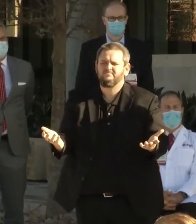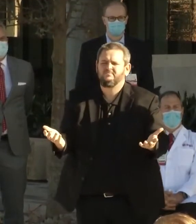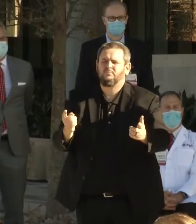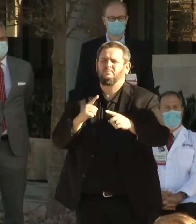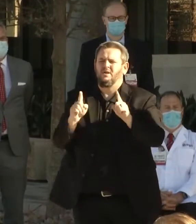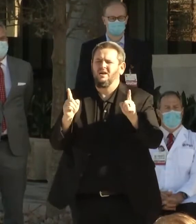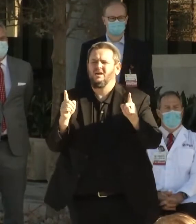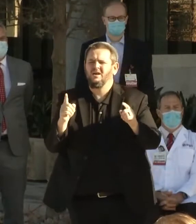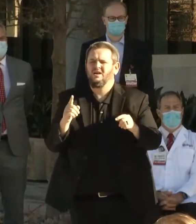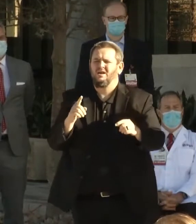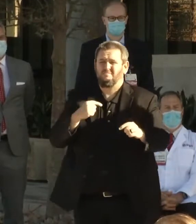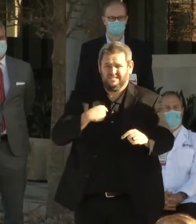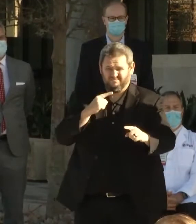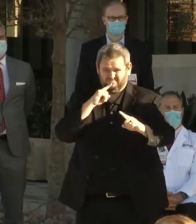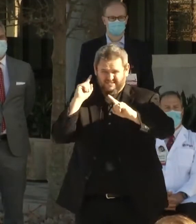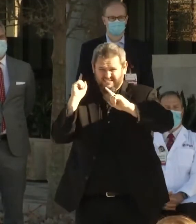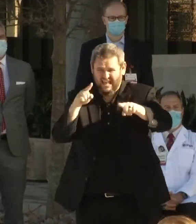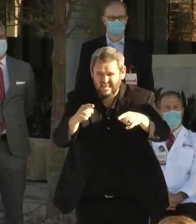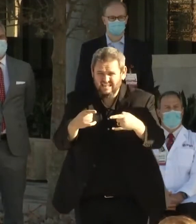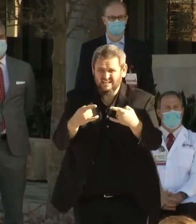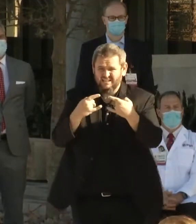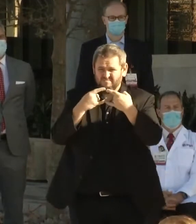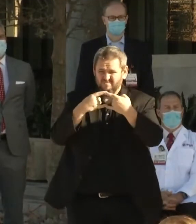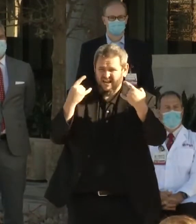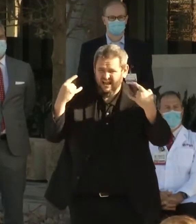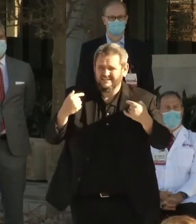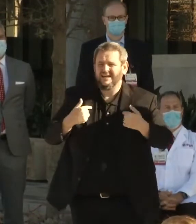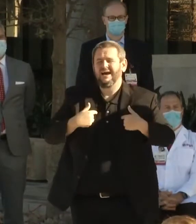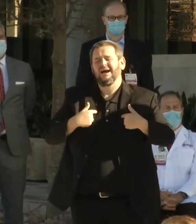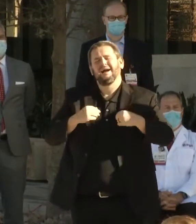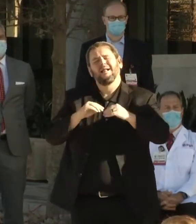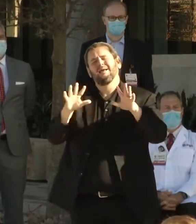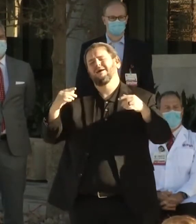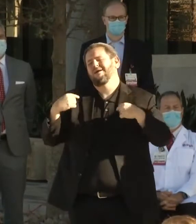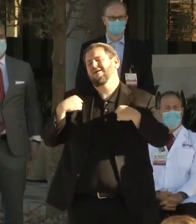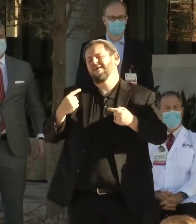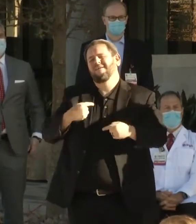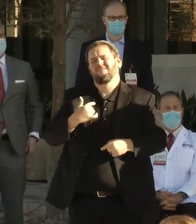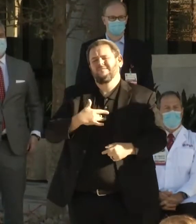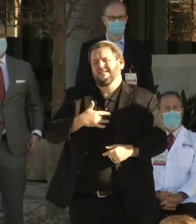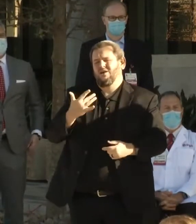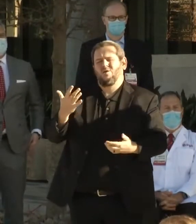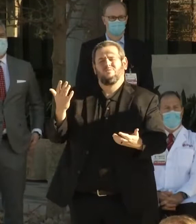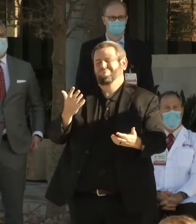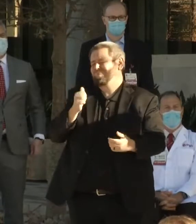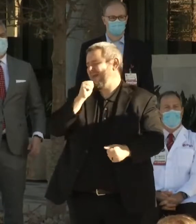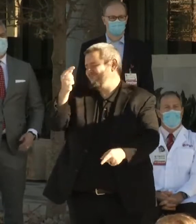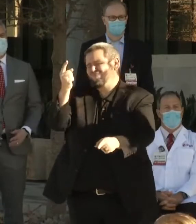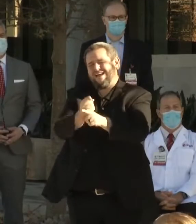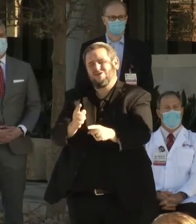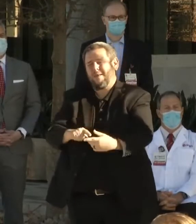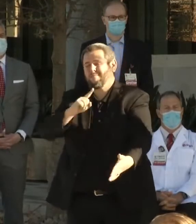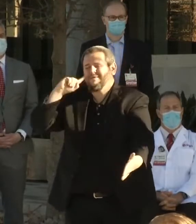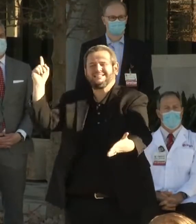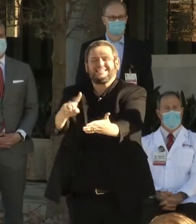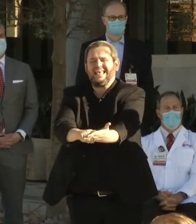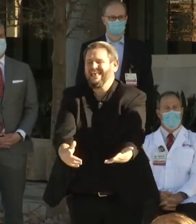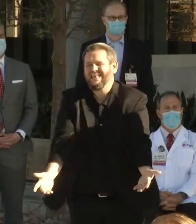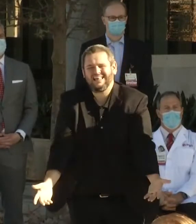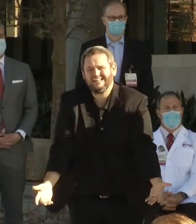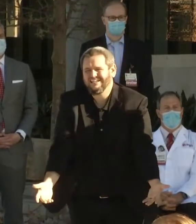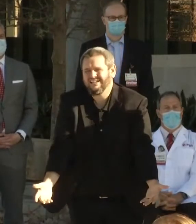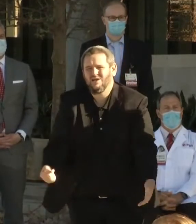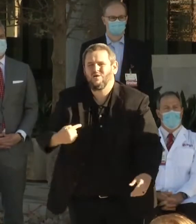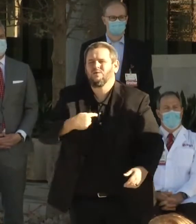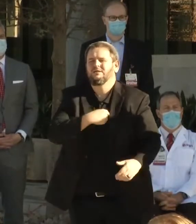mandate, I've been very clear that I don't think that's the right thing to do. This is a personal responsibility. This is pleading with people to do the right thing.